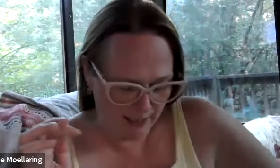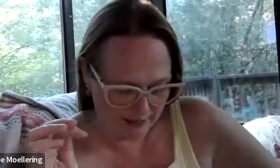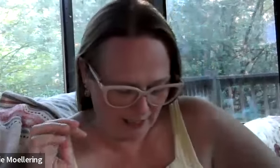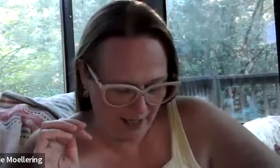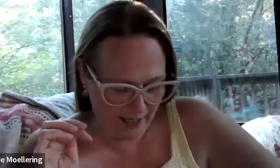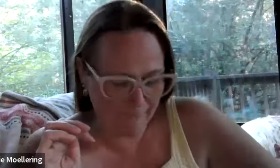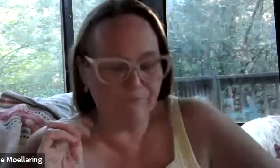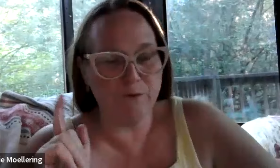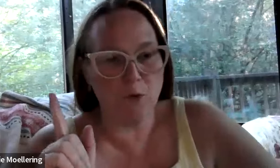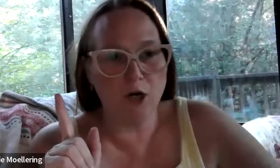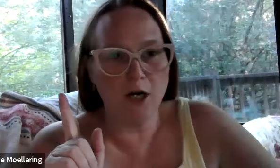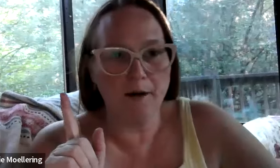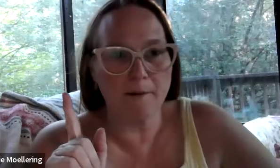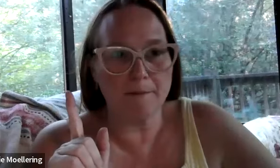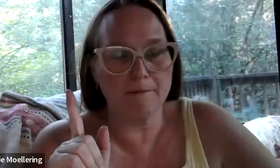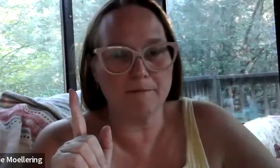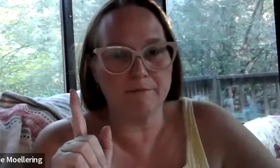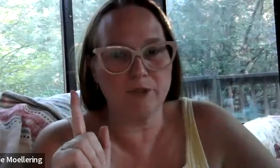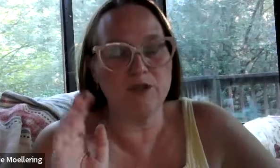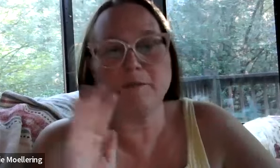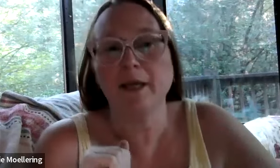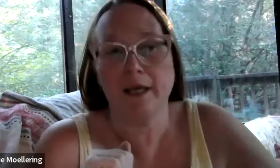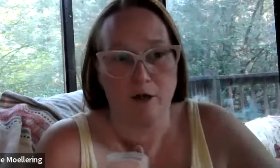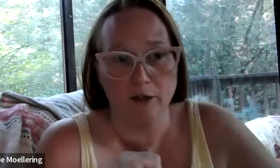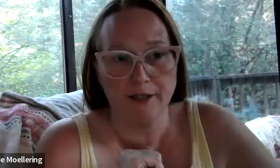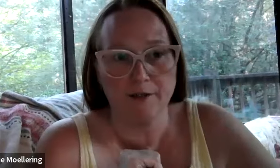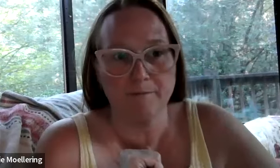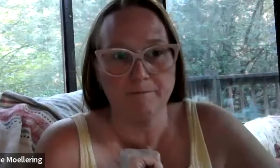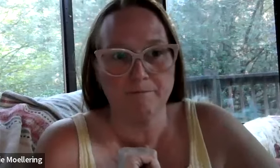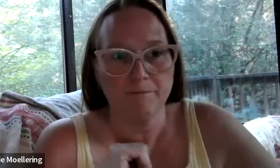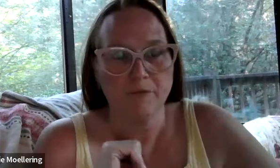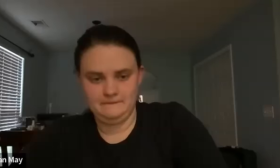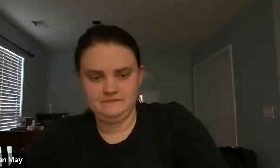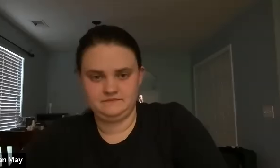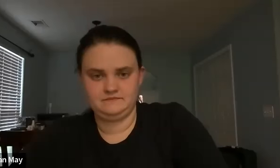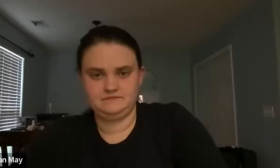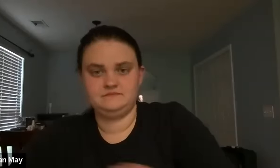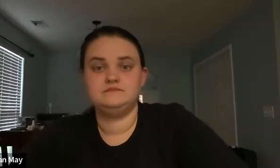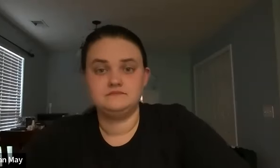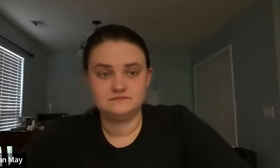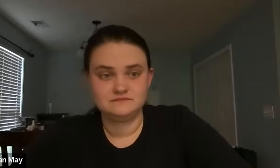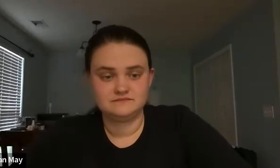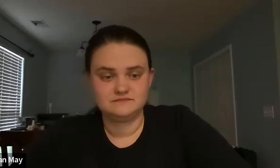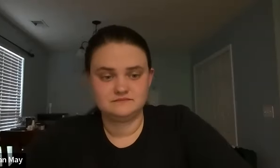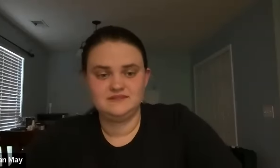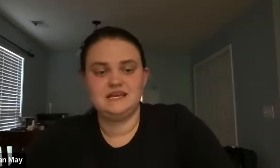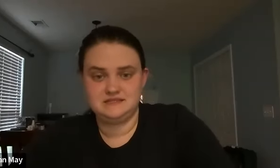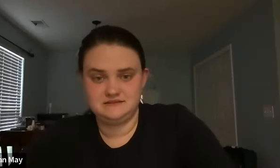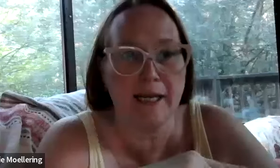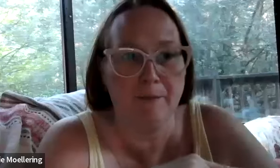the sign for when you did pig earlier? There is a sign for bacon, but if you're saying you're having